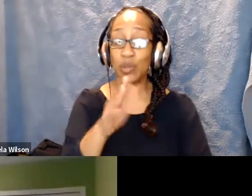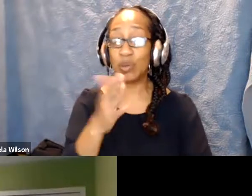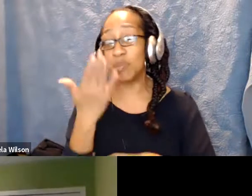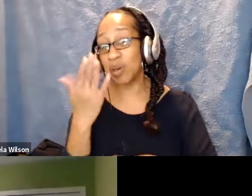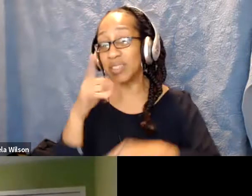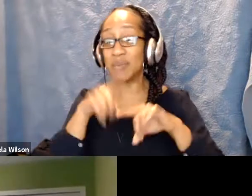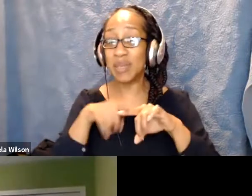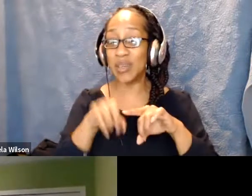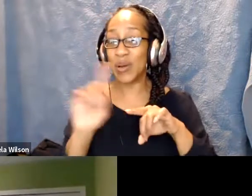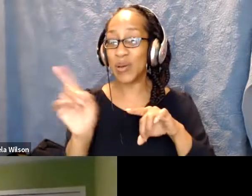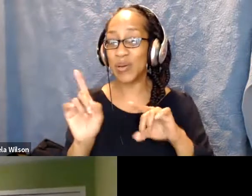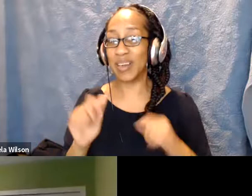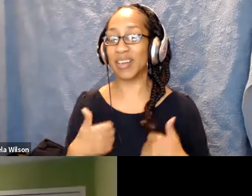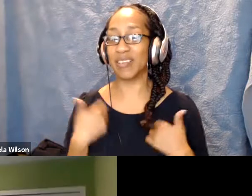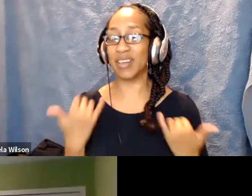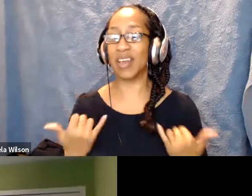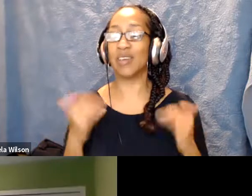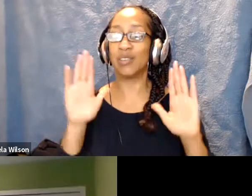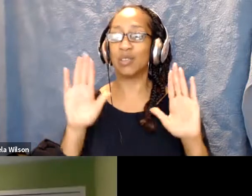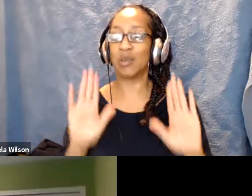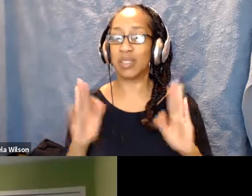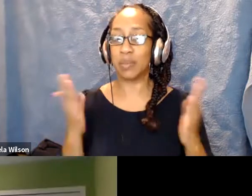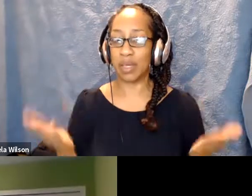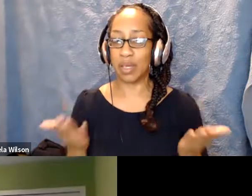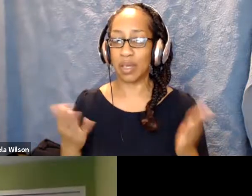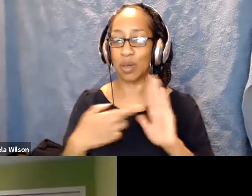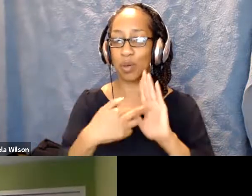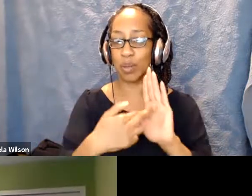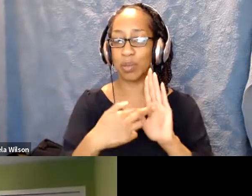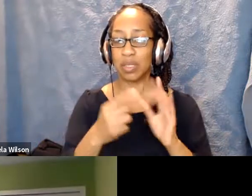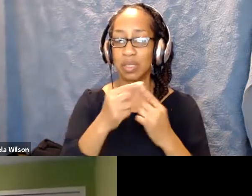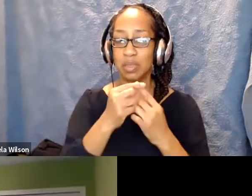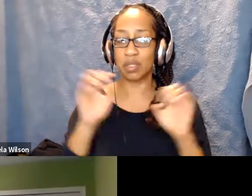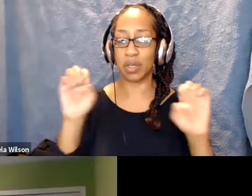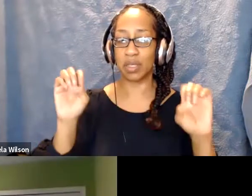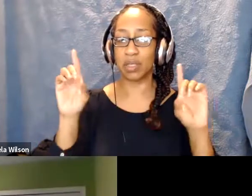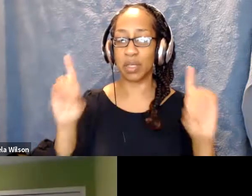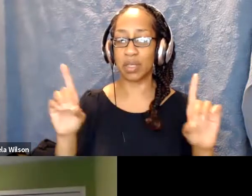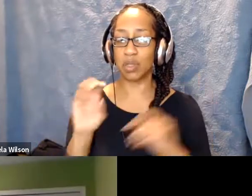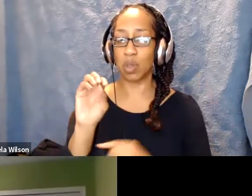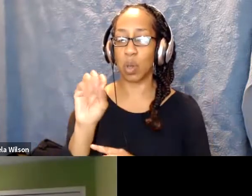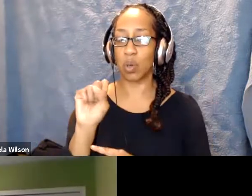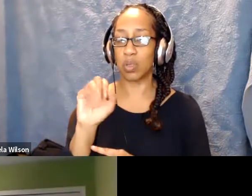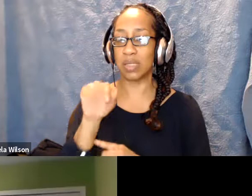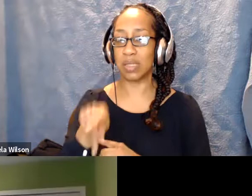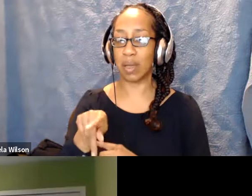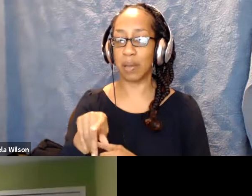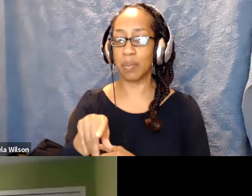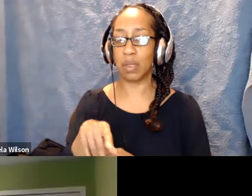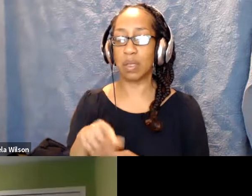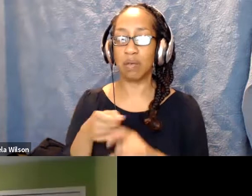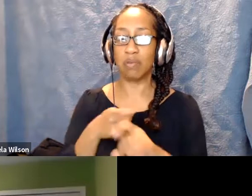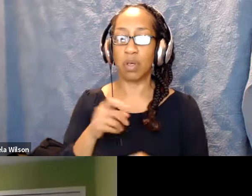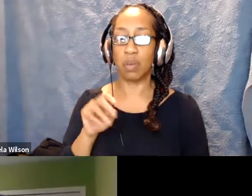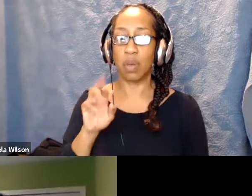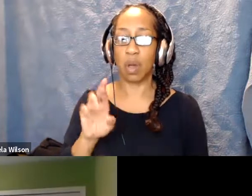country. It's great to be here representing the Office of Special Education Programs, or OSEP, with my colleagues from RSA and